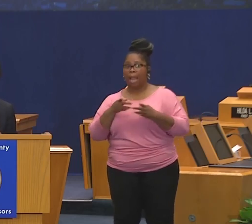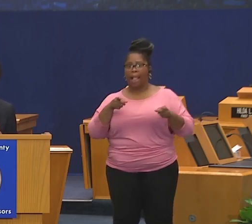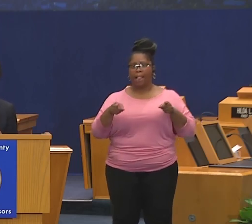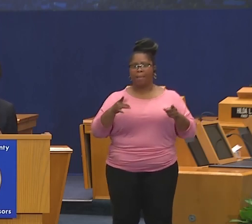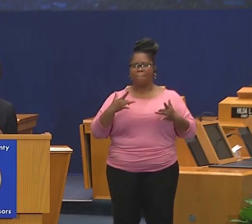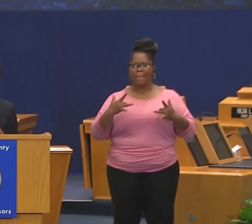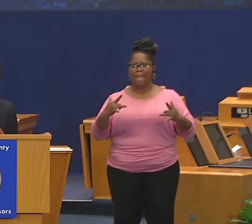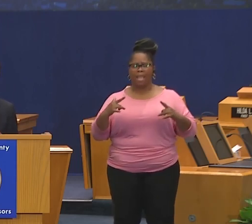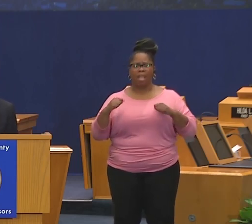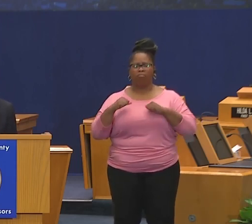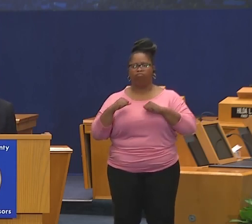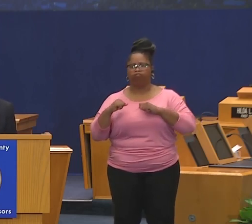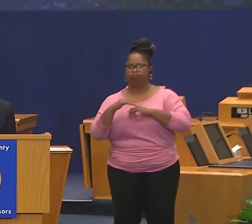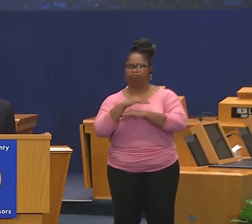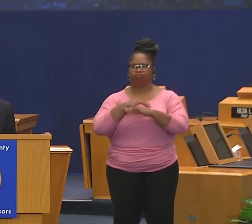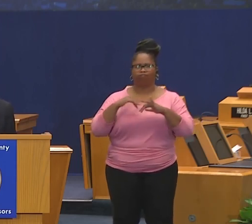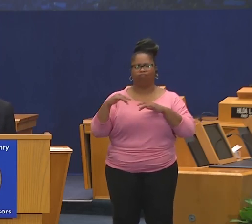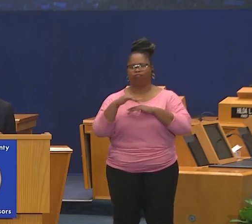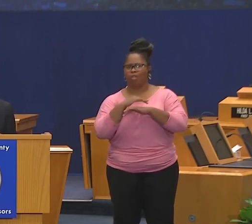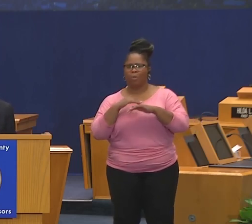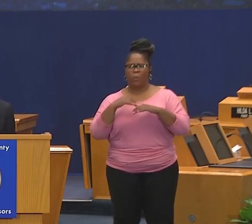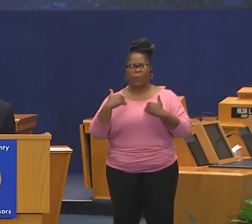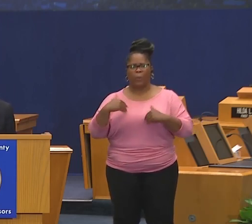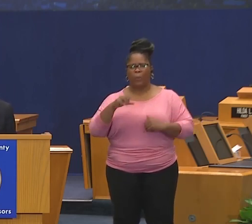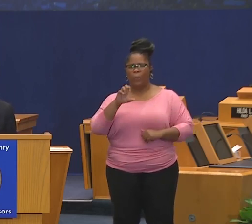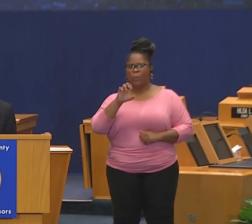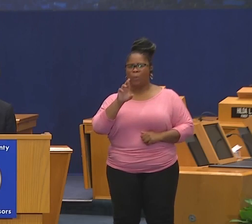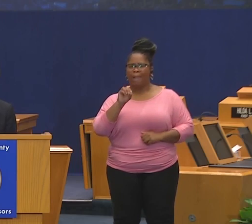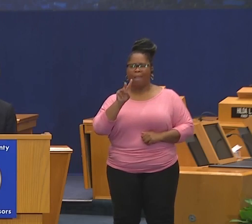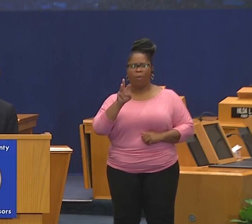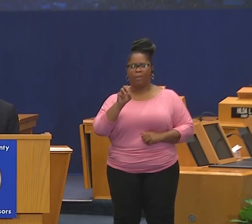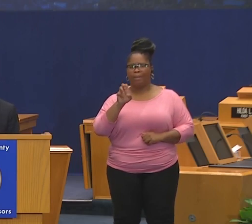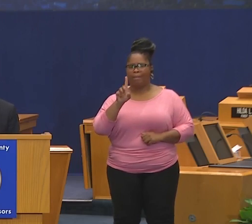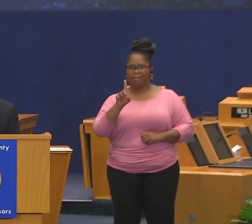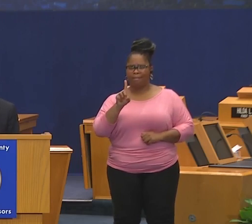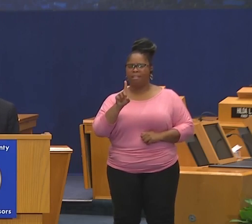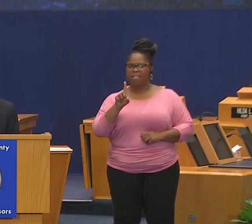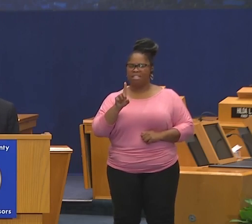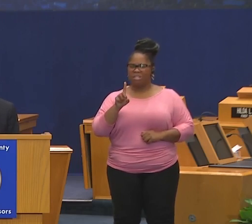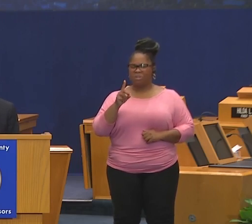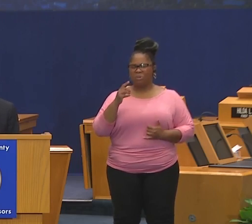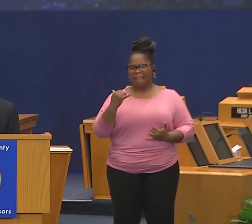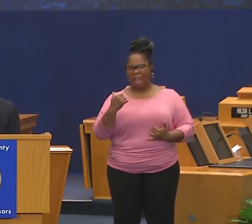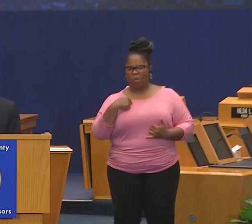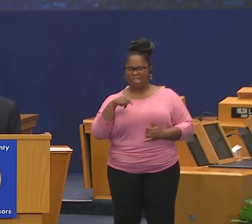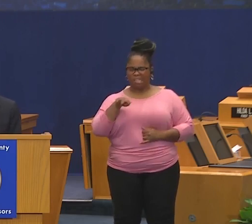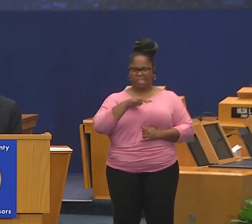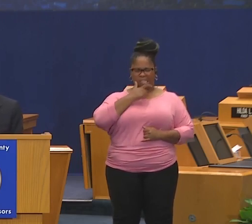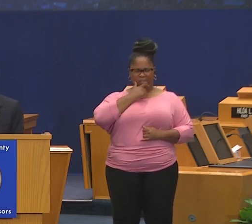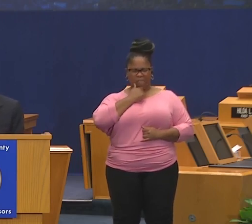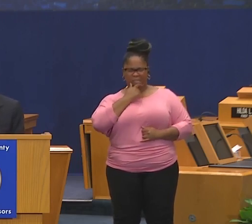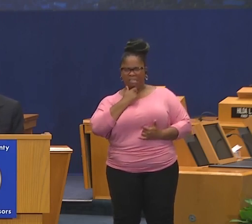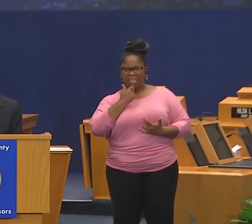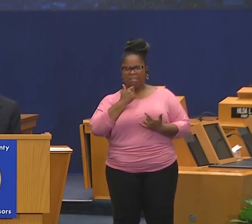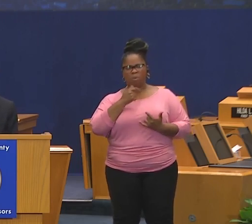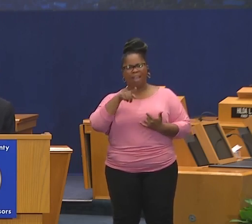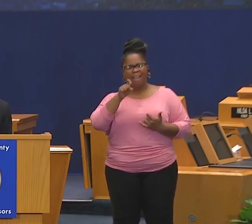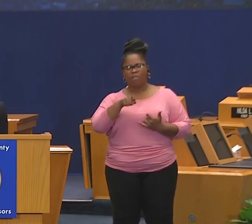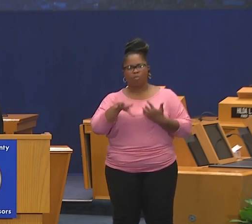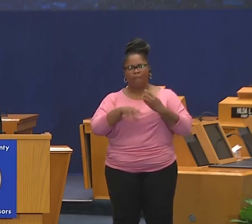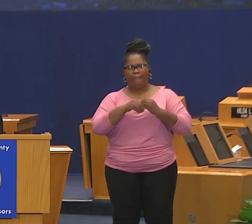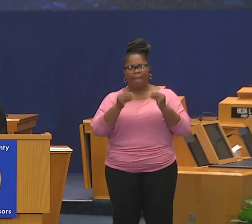crowded places. And so we had to do a little bit more in thinking down the line as to how we